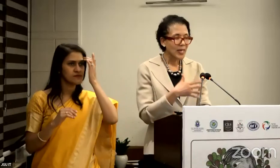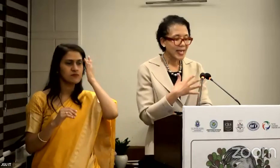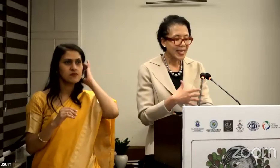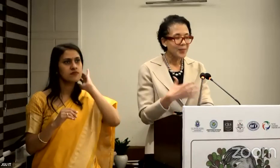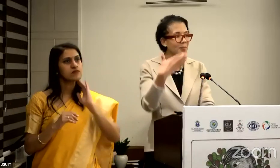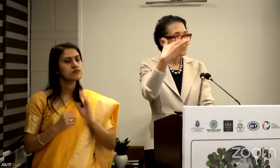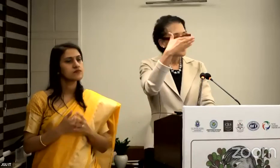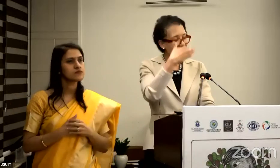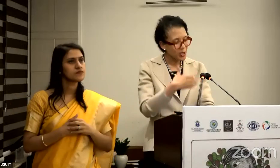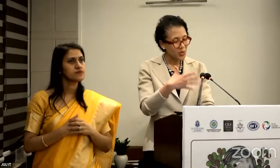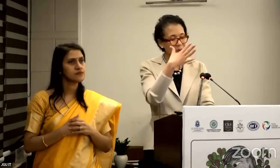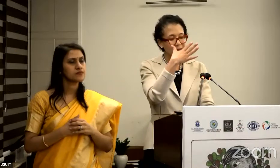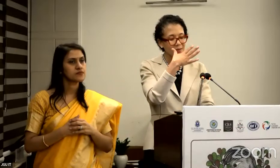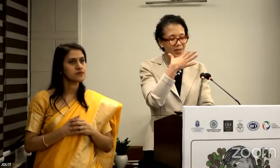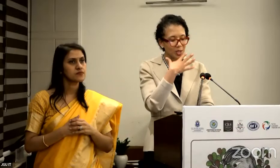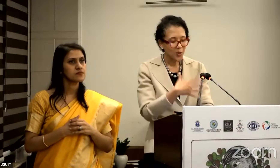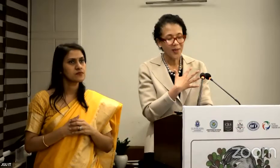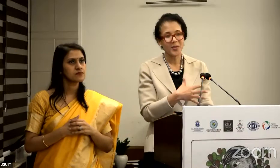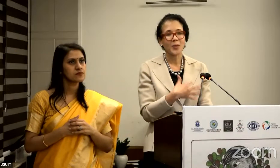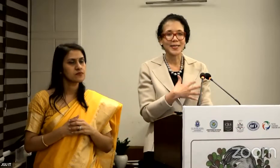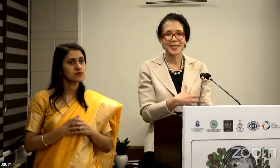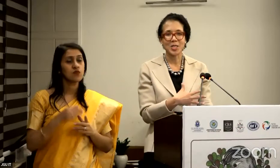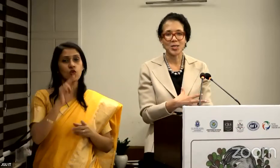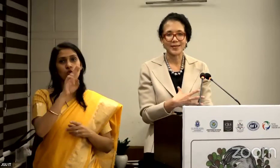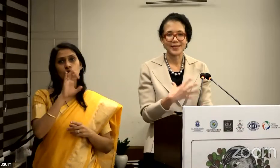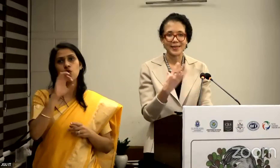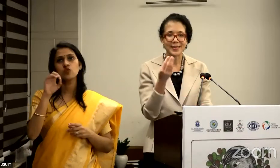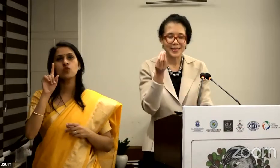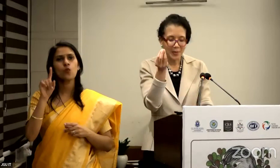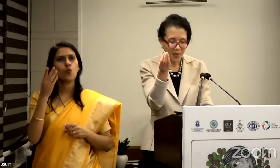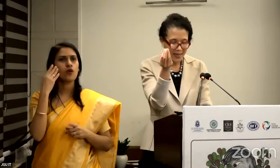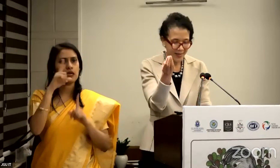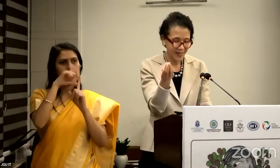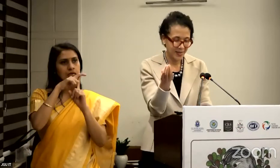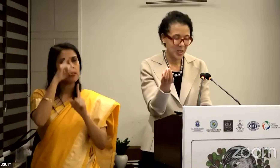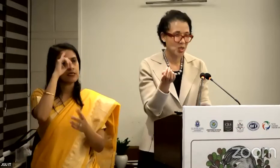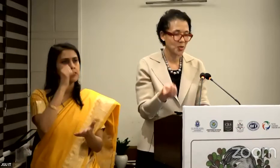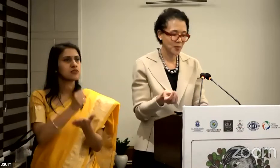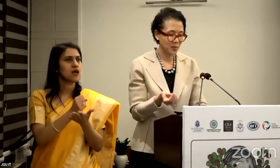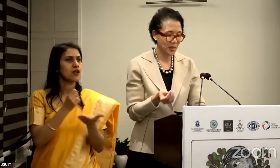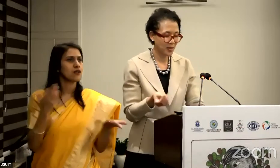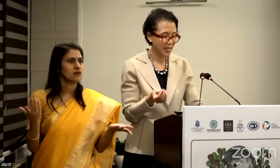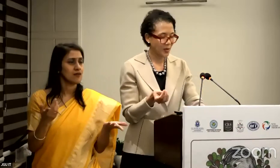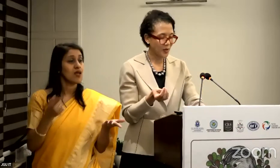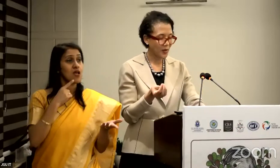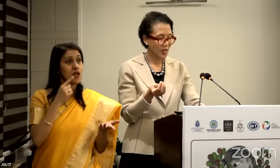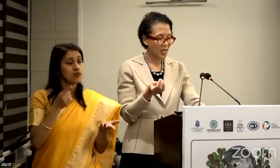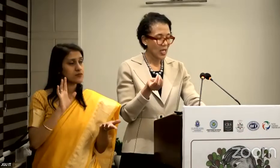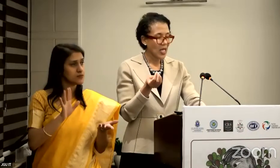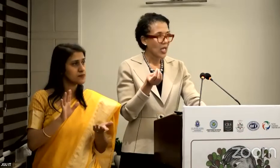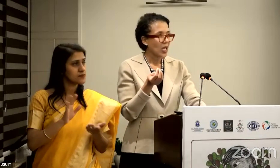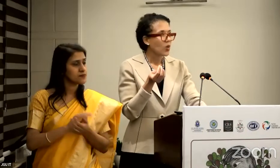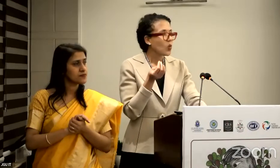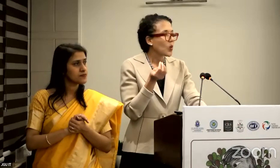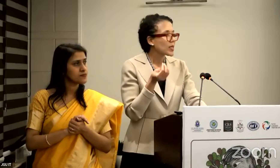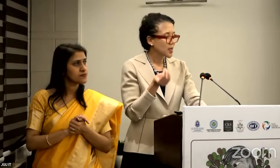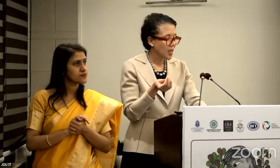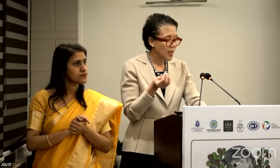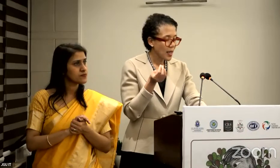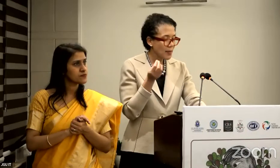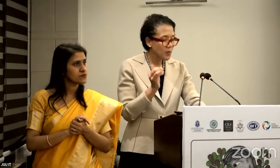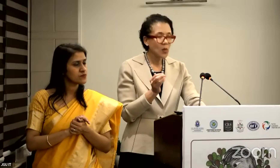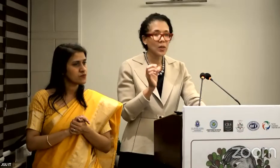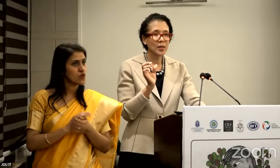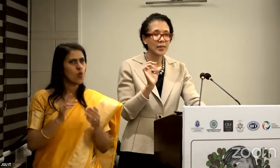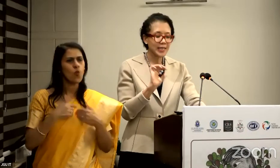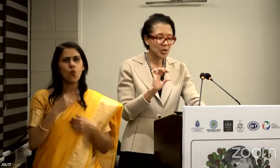But when it came to the 2001 decision, to come back to that decision on TRIPS and public health, we saw